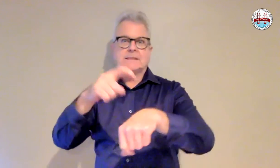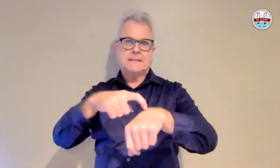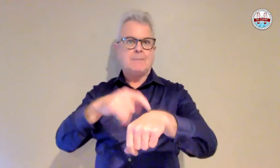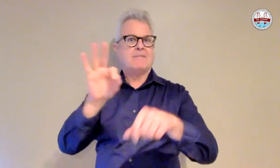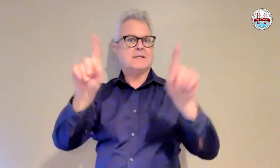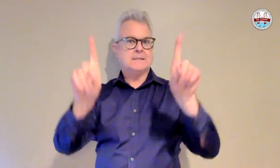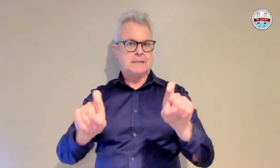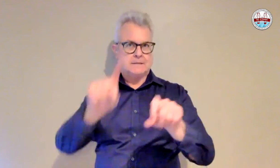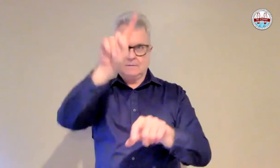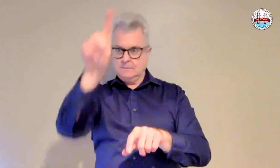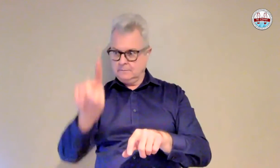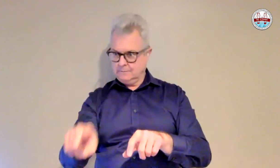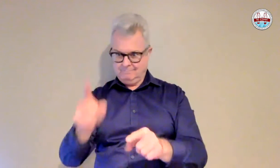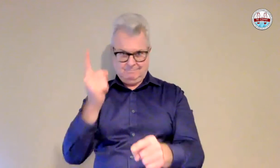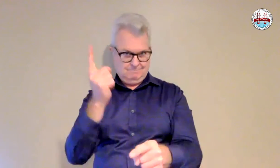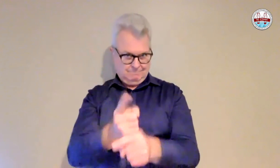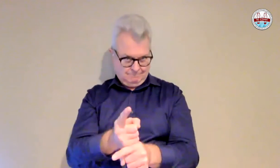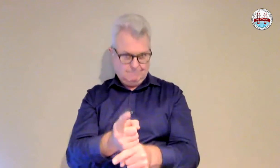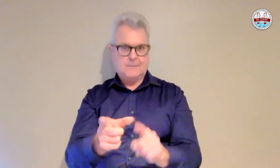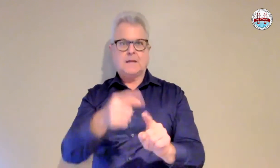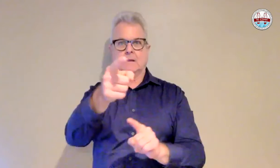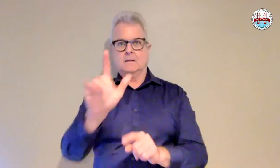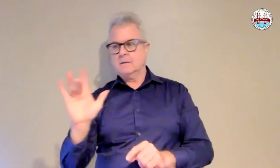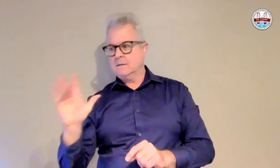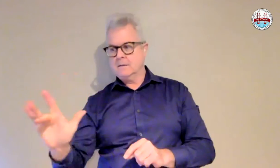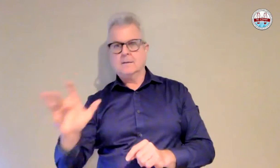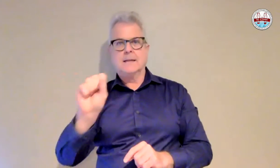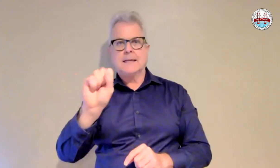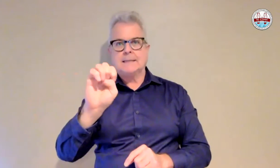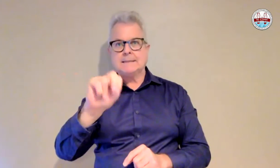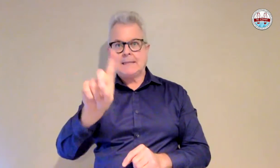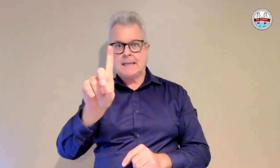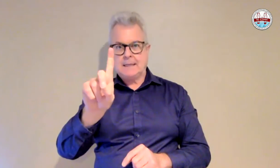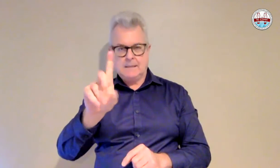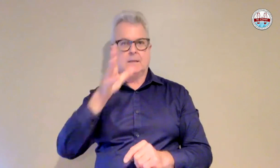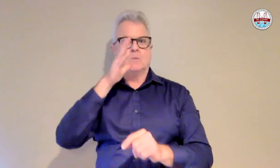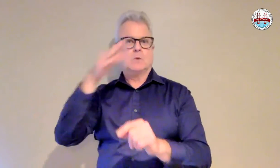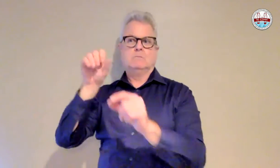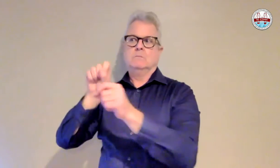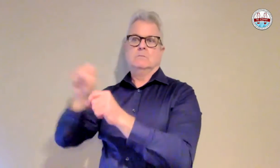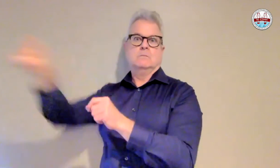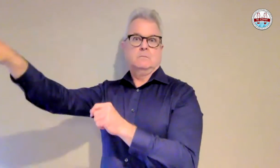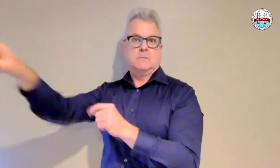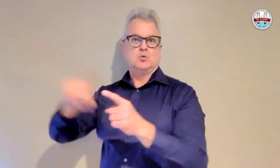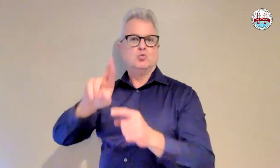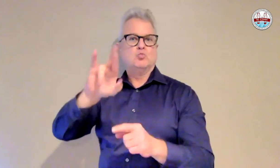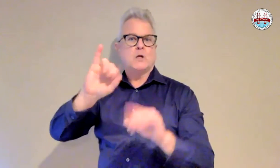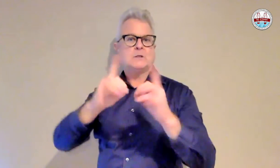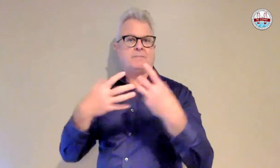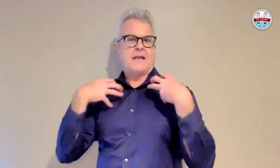date and time of where you have preferred to take your test, then you click send. Once you send that off